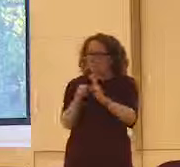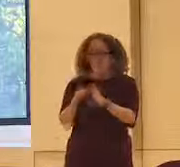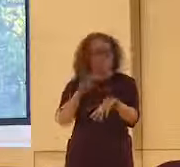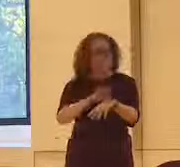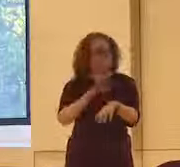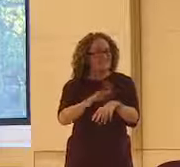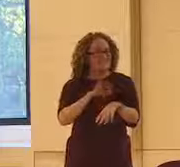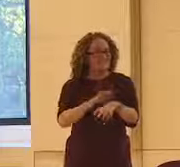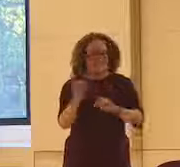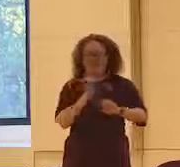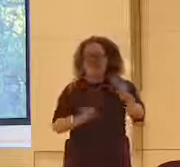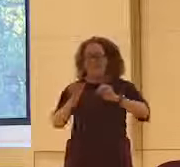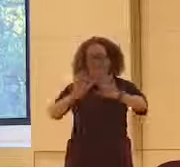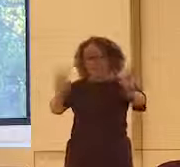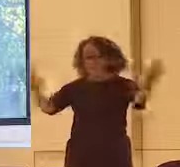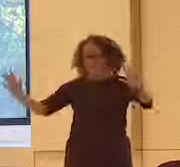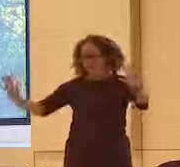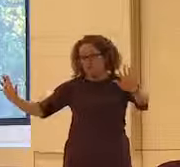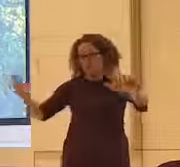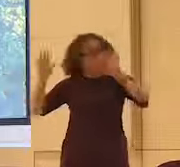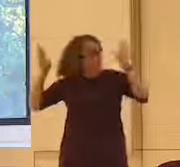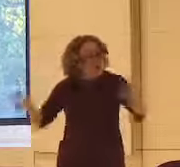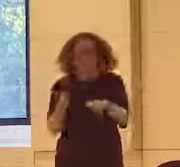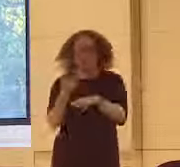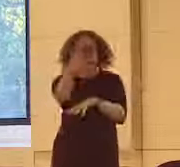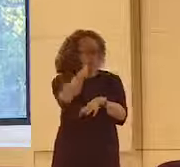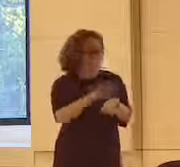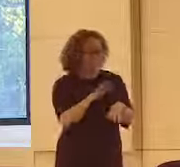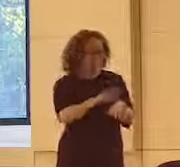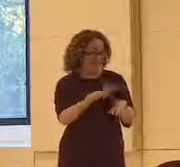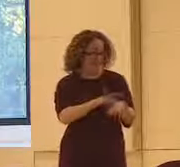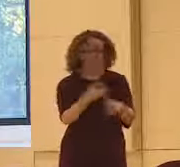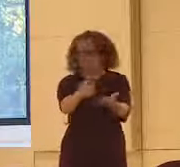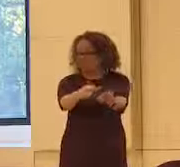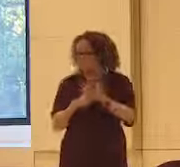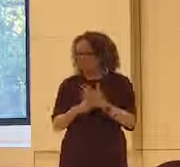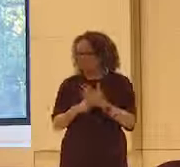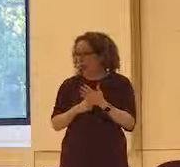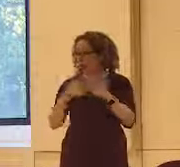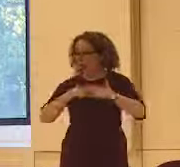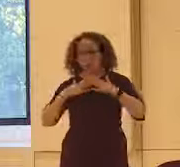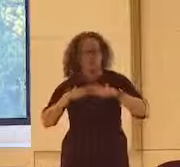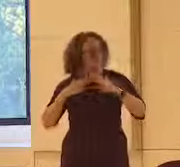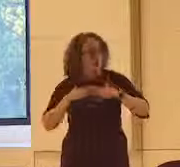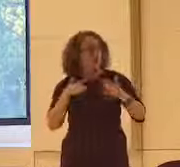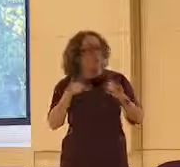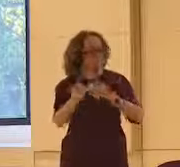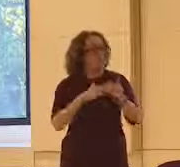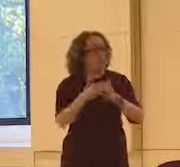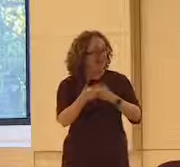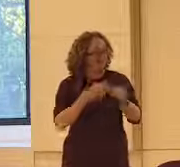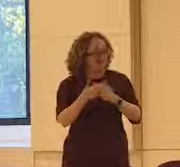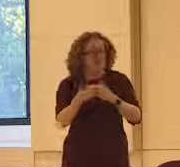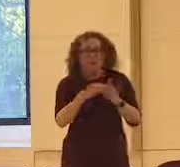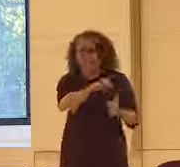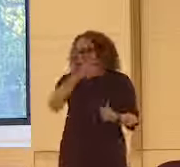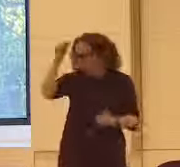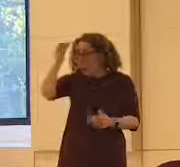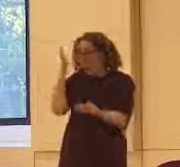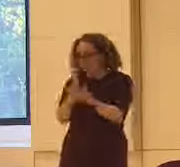So some people have real difficulty with psychologists. They don't want to go to their GPs. They want to sort